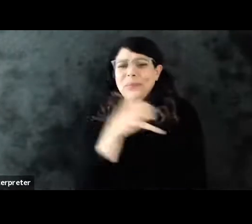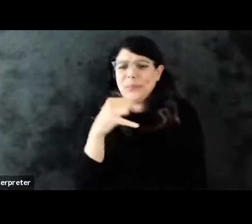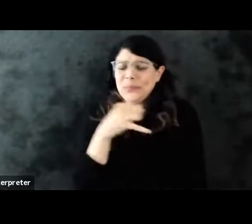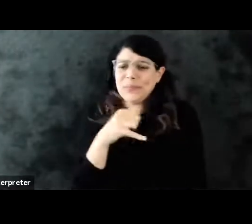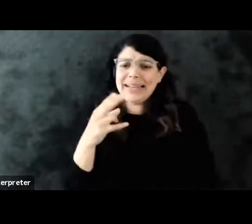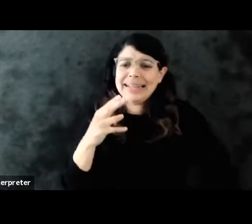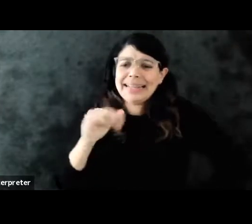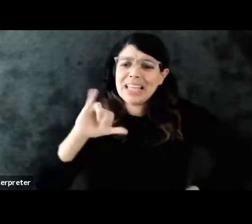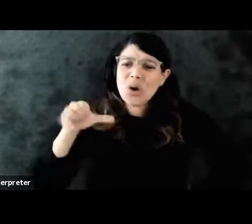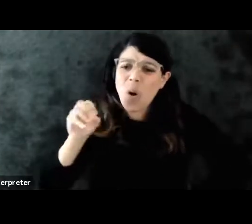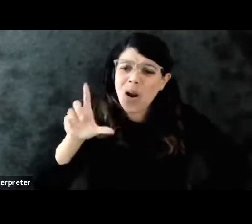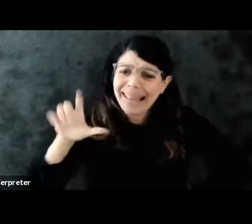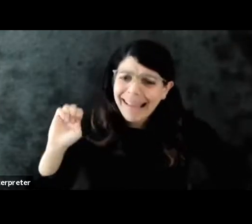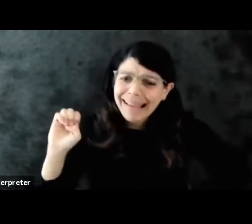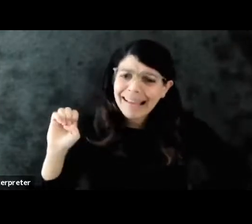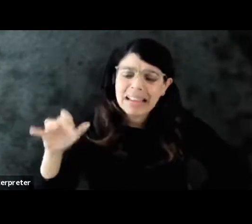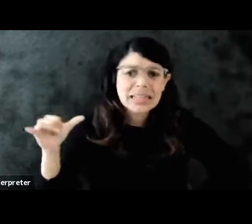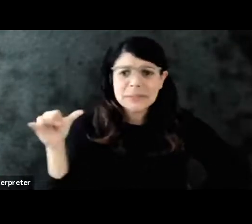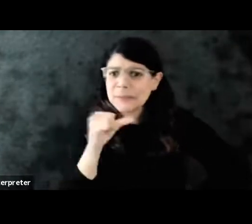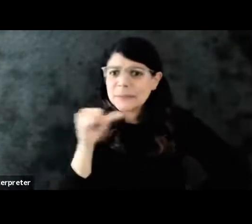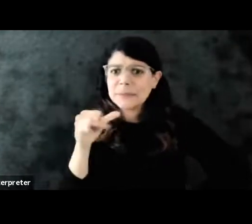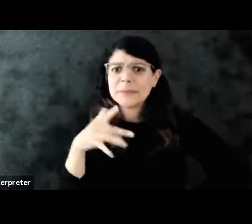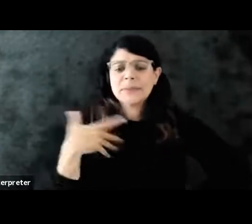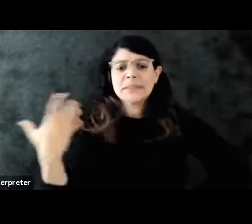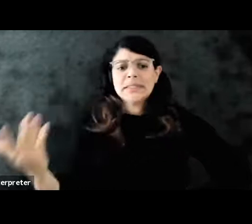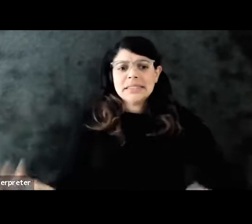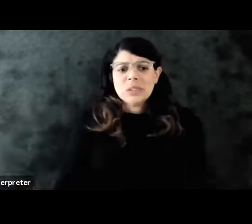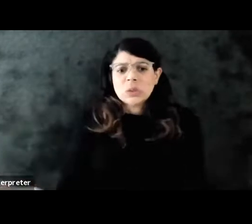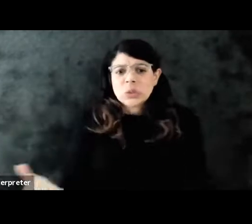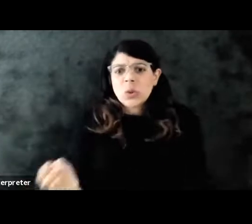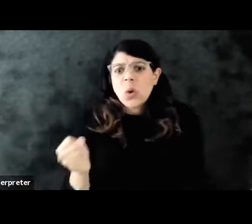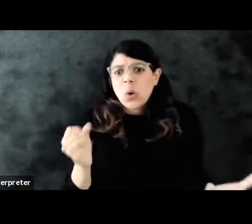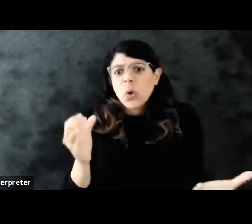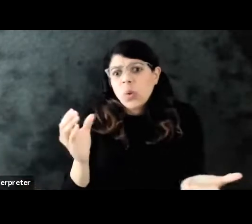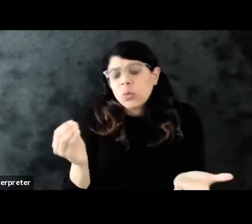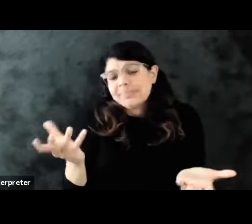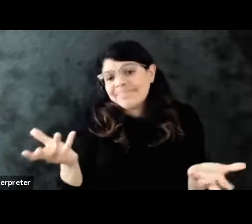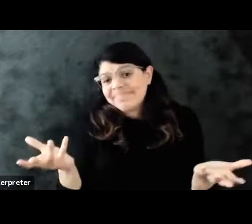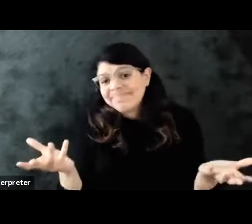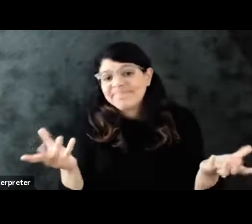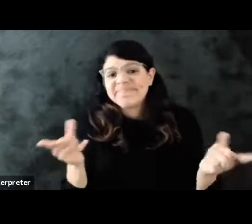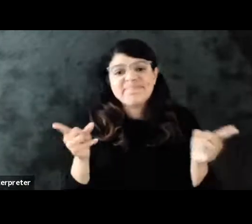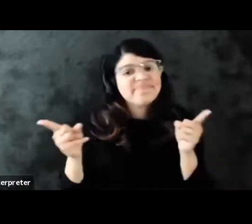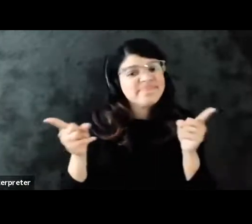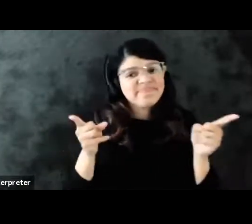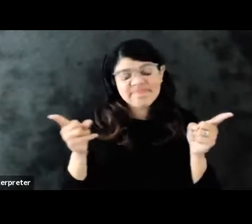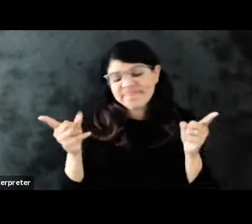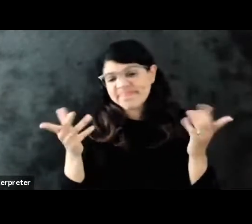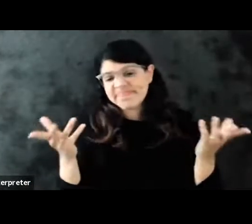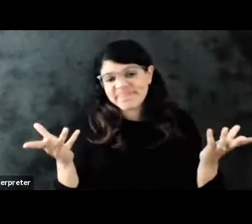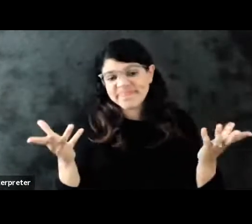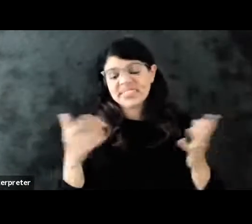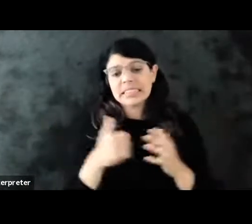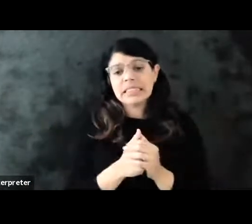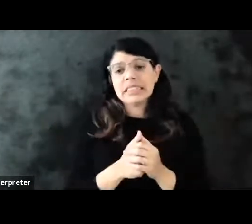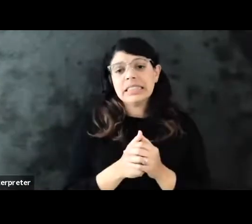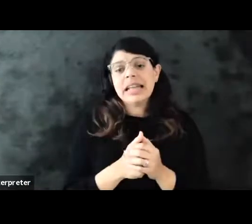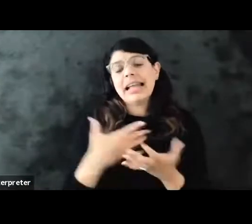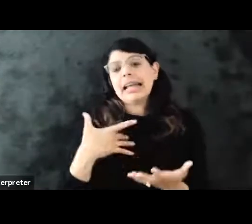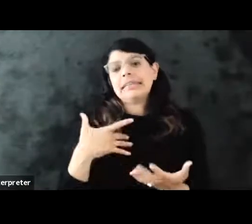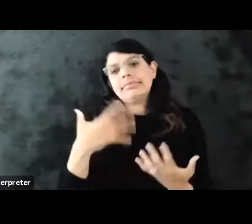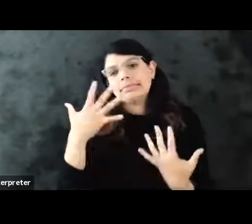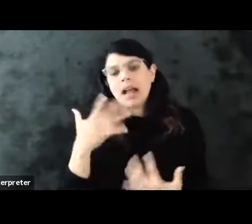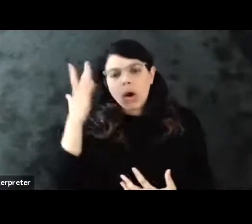politics of today's time. So that is something that you have to confront. And one of the things